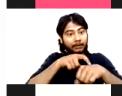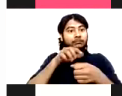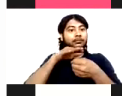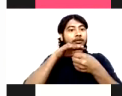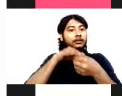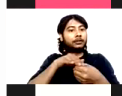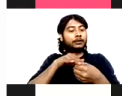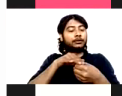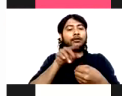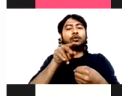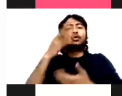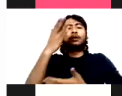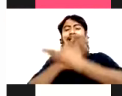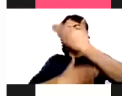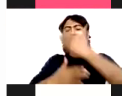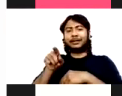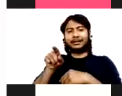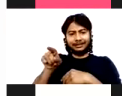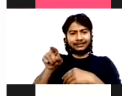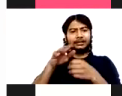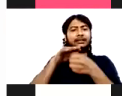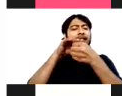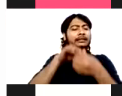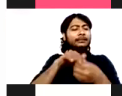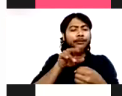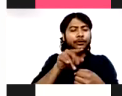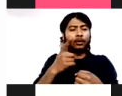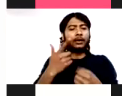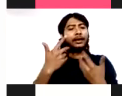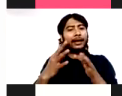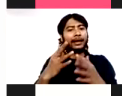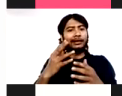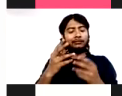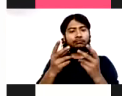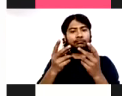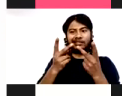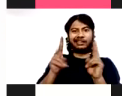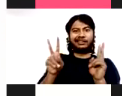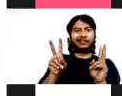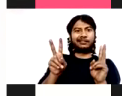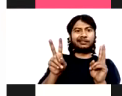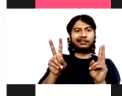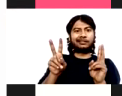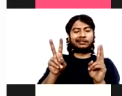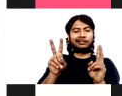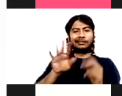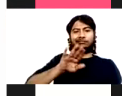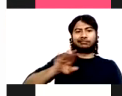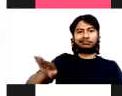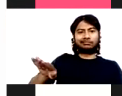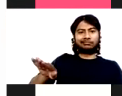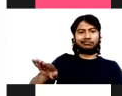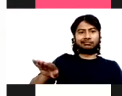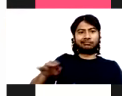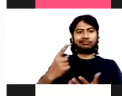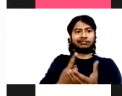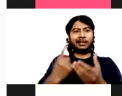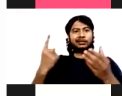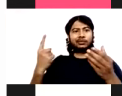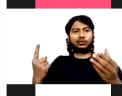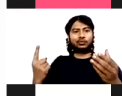disability. So it would mean any distinction, exclusion, or restriction on the basis of disability which has the purpose